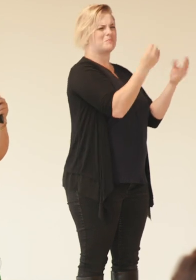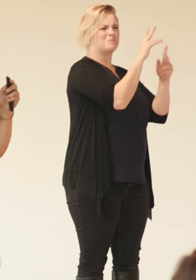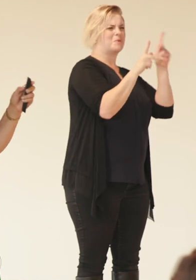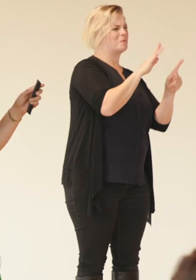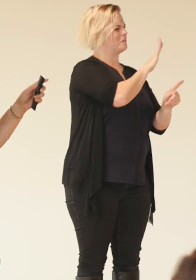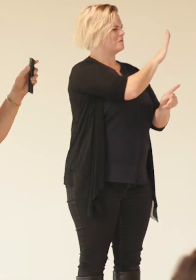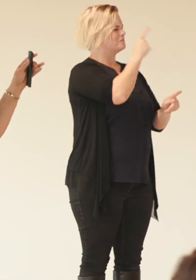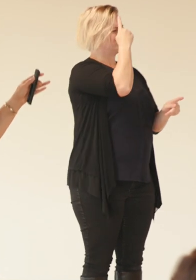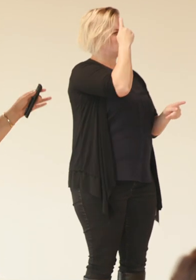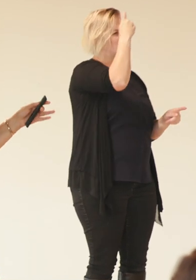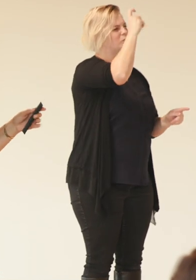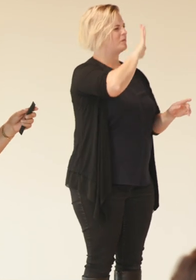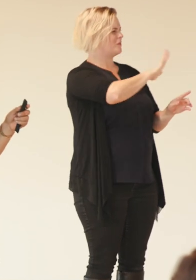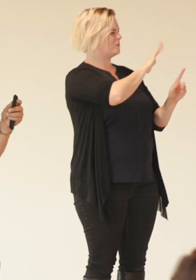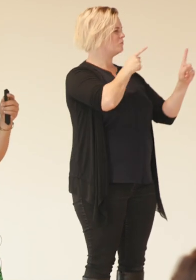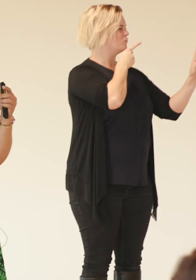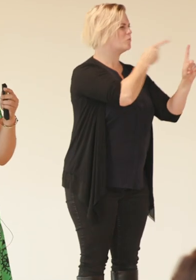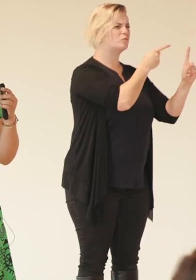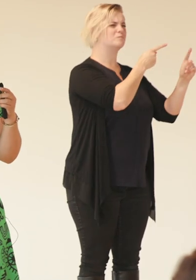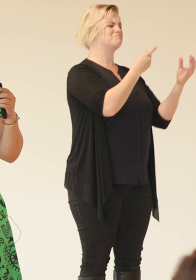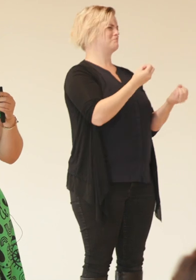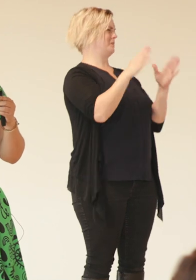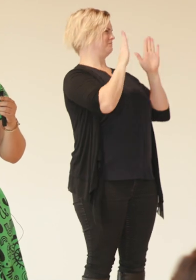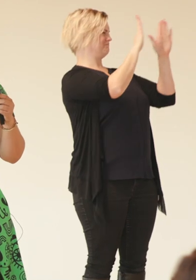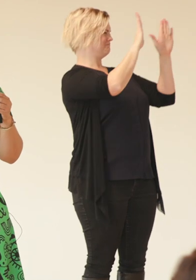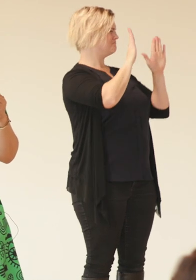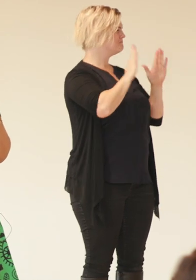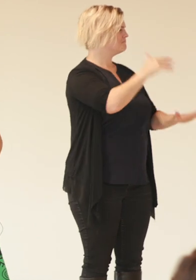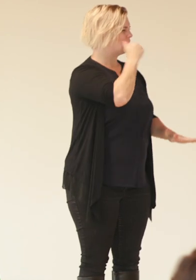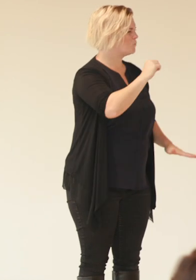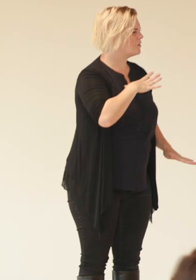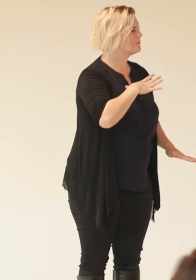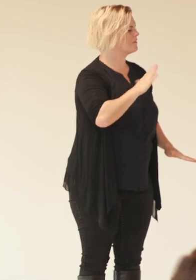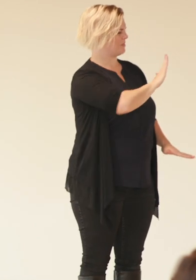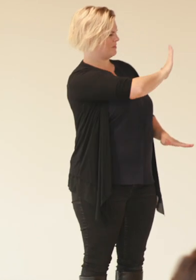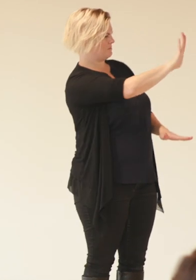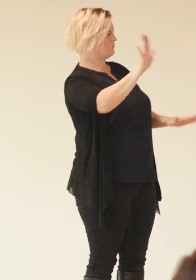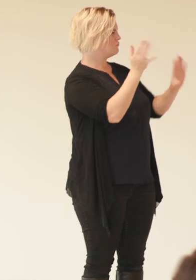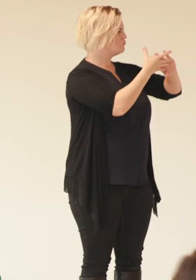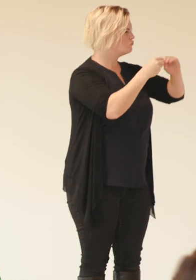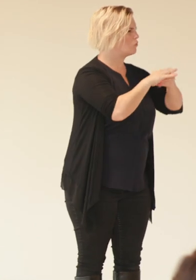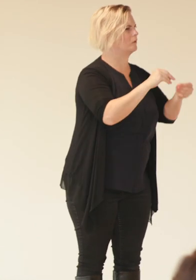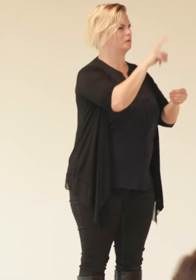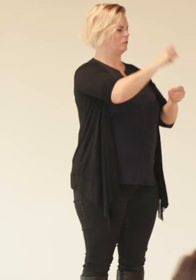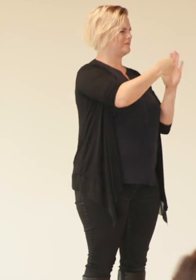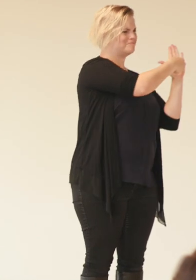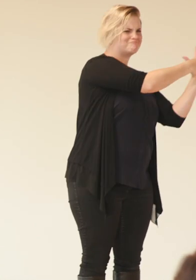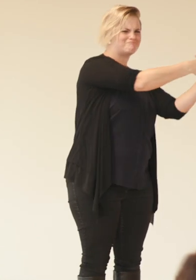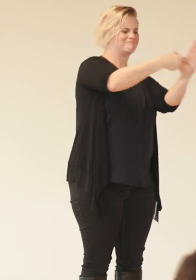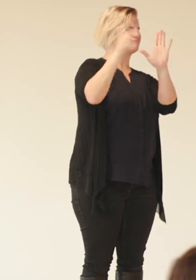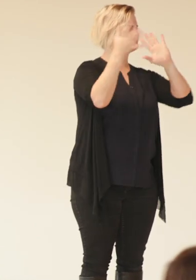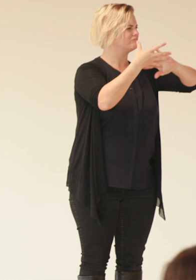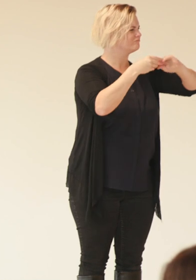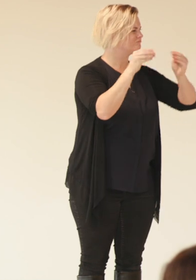of amazing women around the world. And I see how, and not only women, like everybody, and